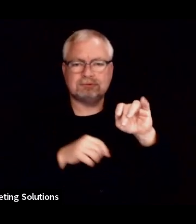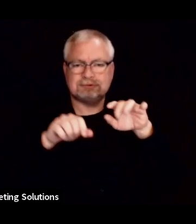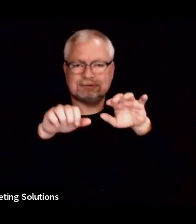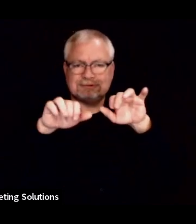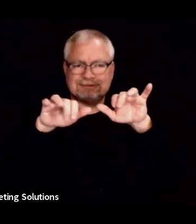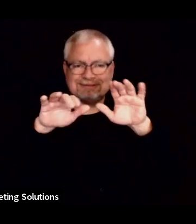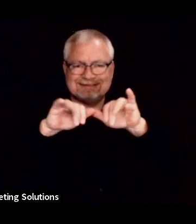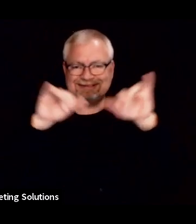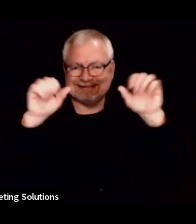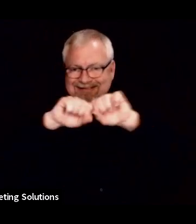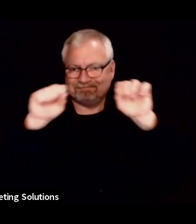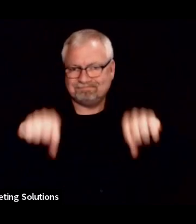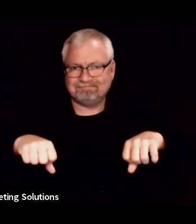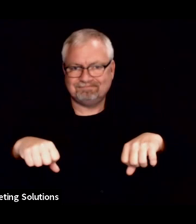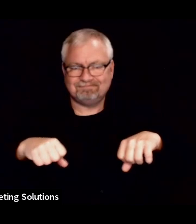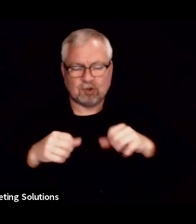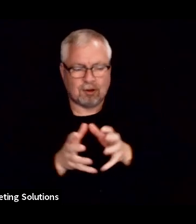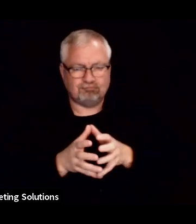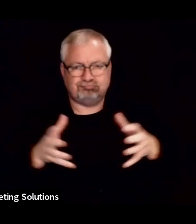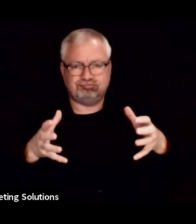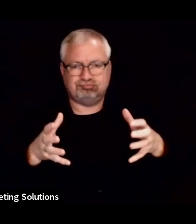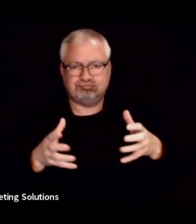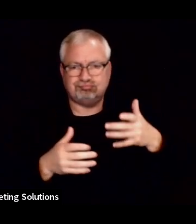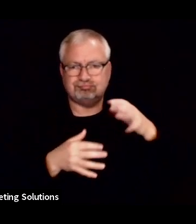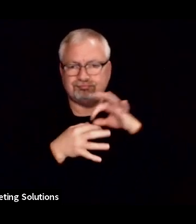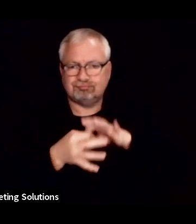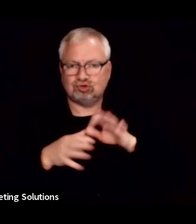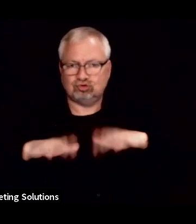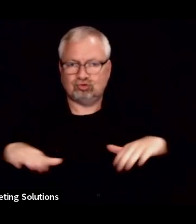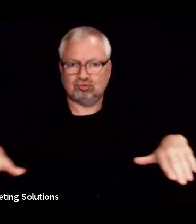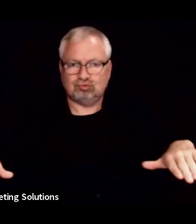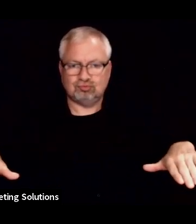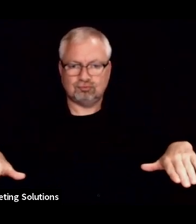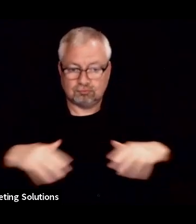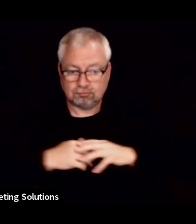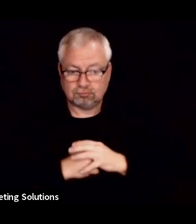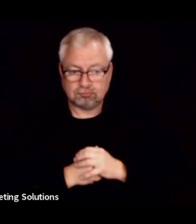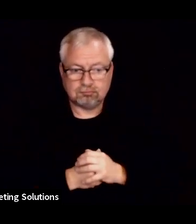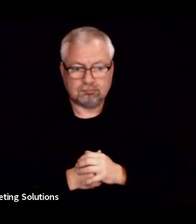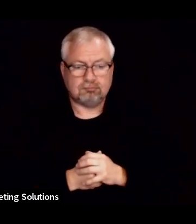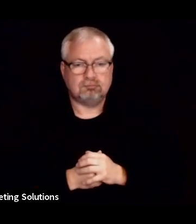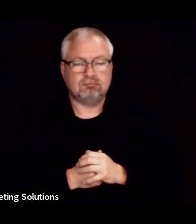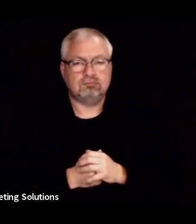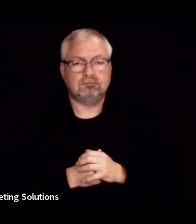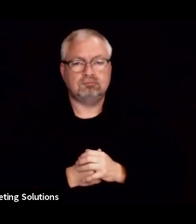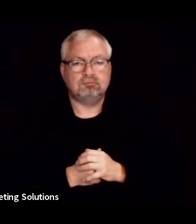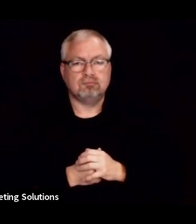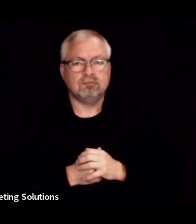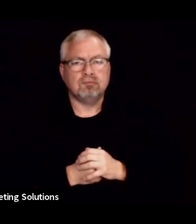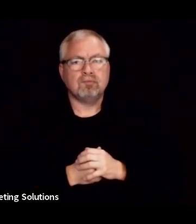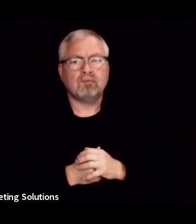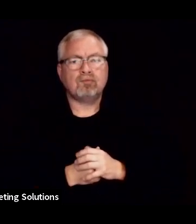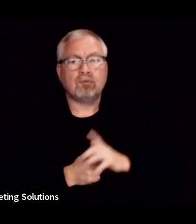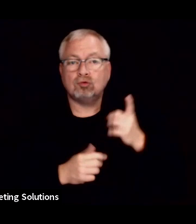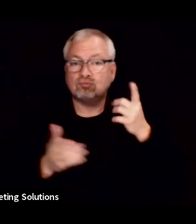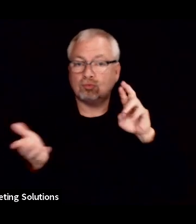that among children here in Minnesota? Yeah, thank you for the question. We did